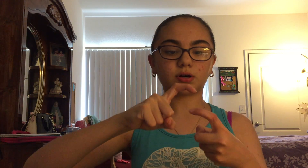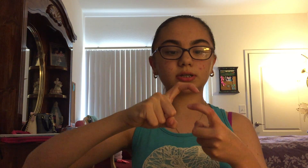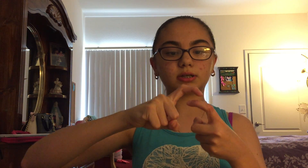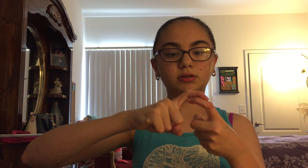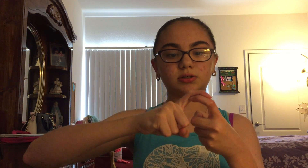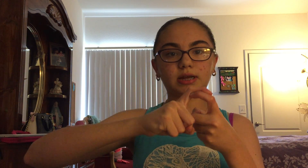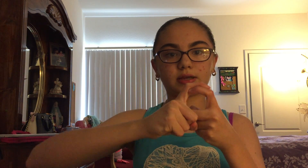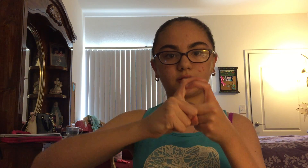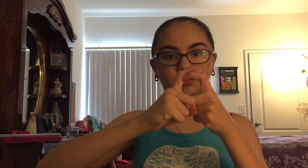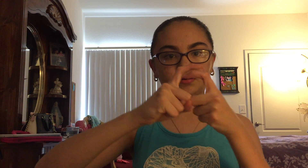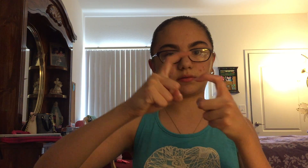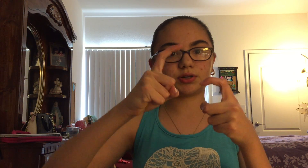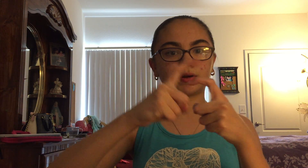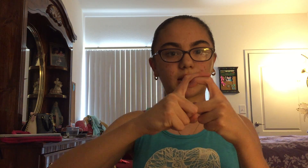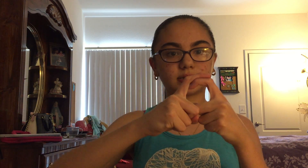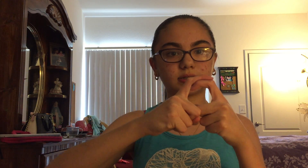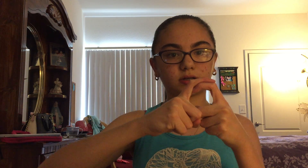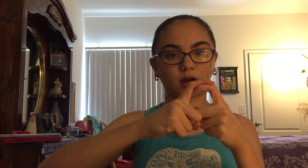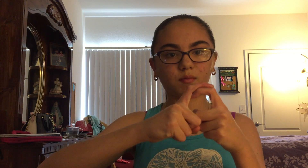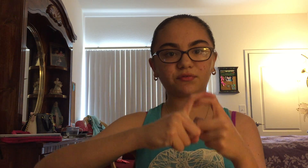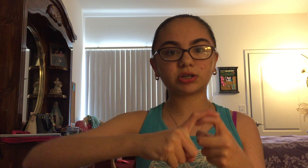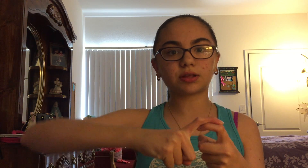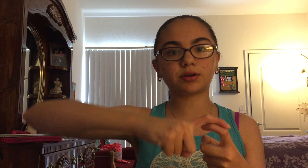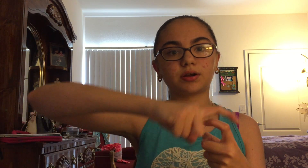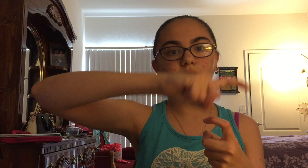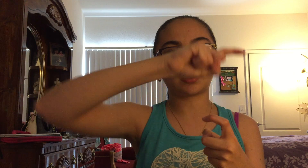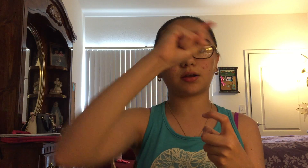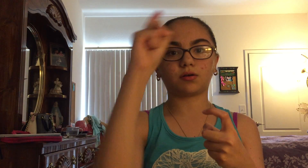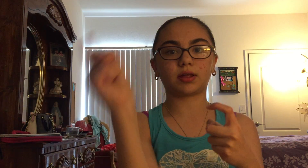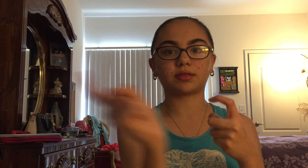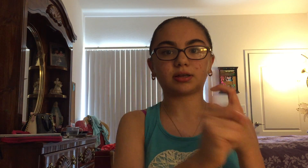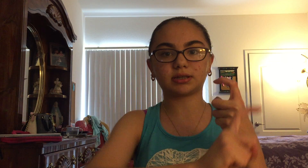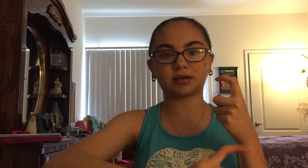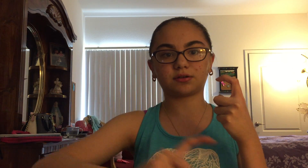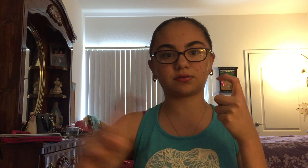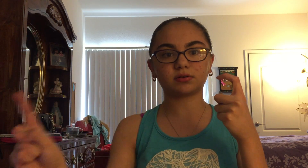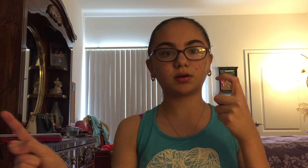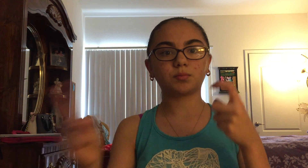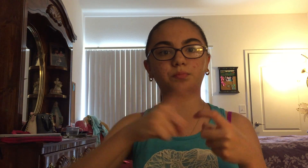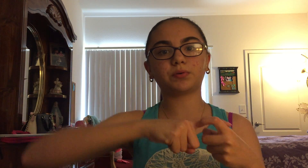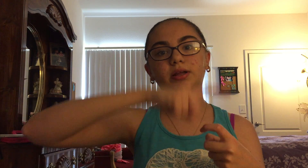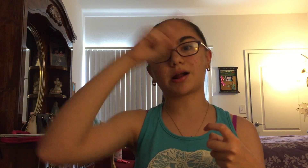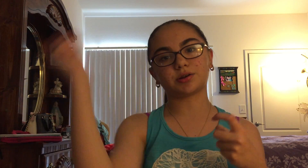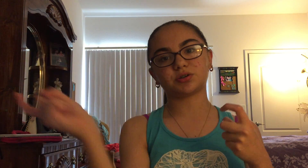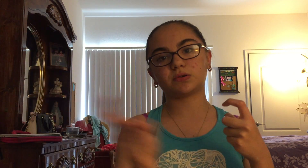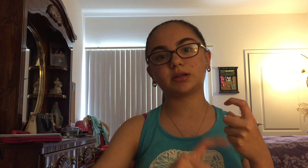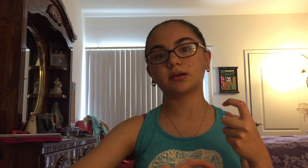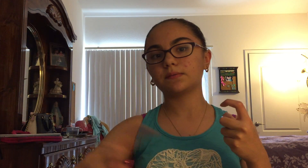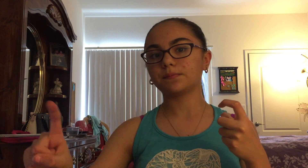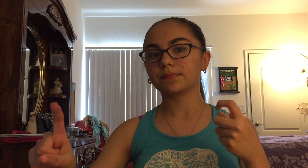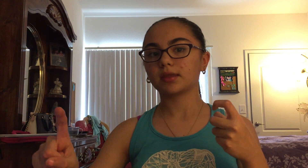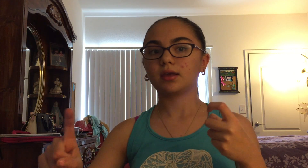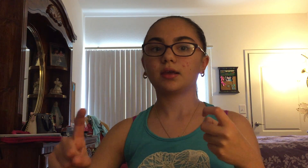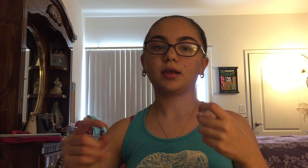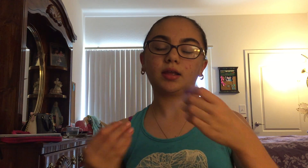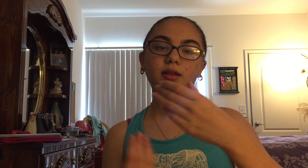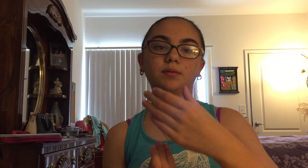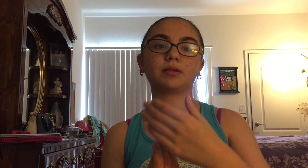swords take your two x's on top of each other and go like this like you're bringing out your sword into